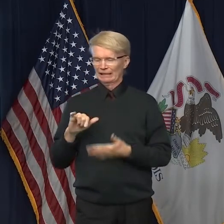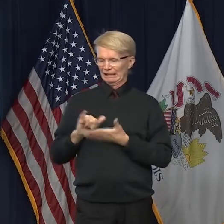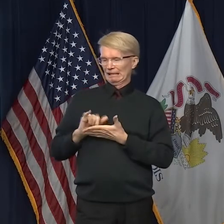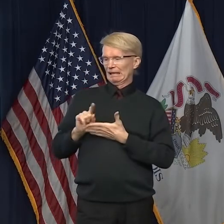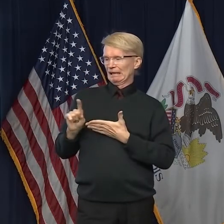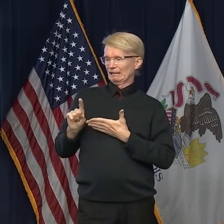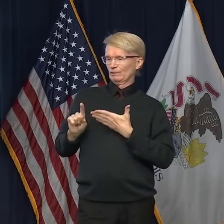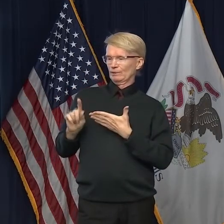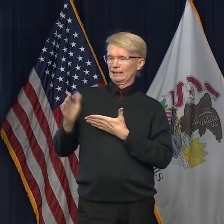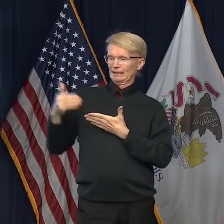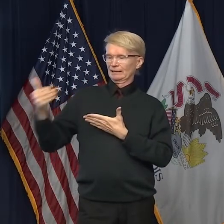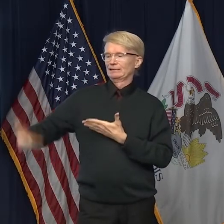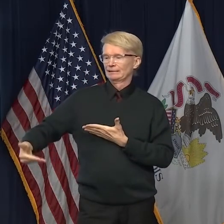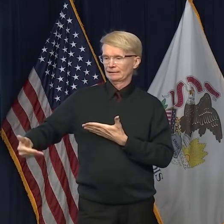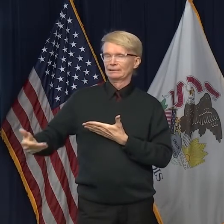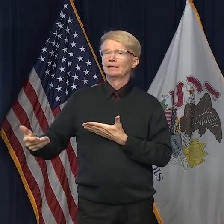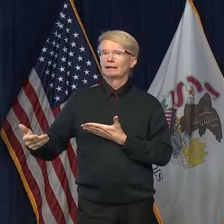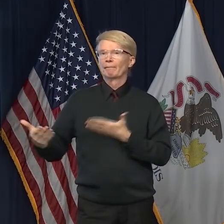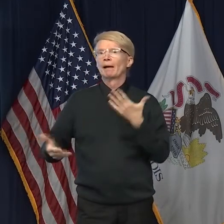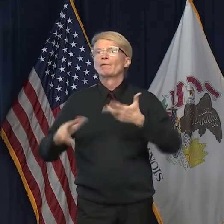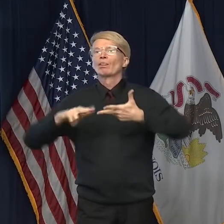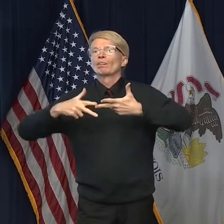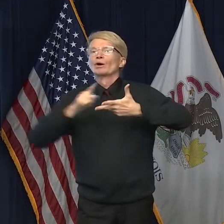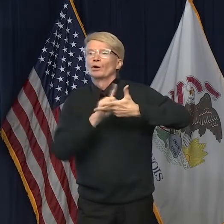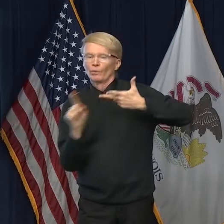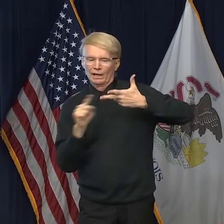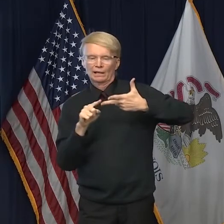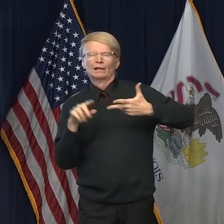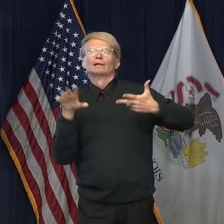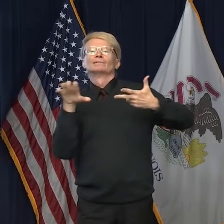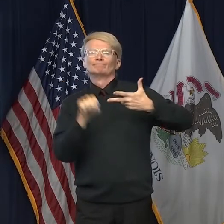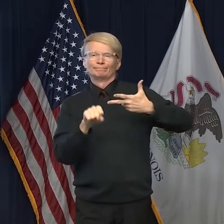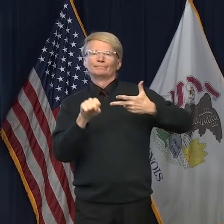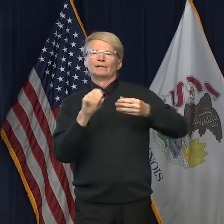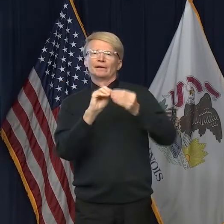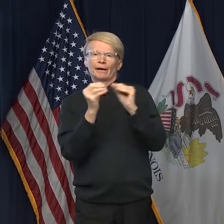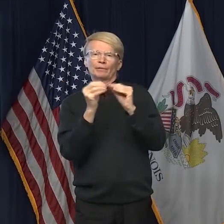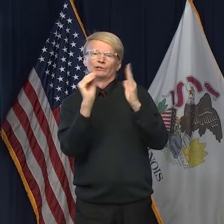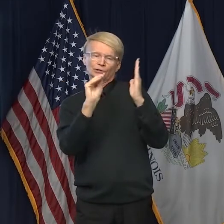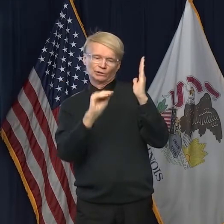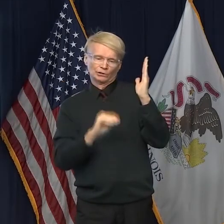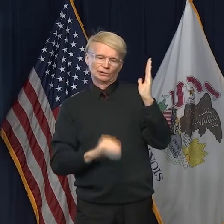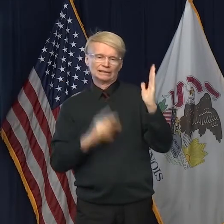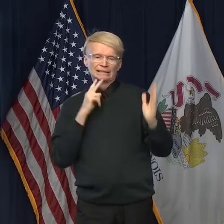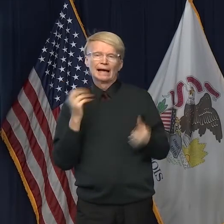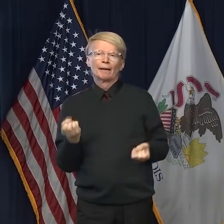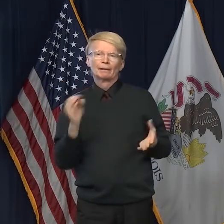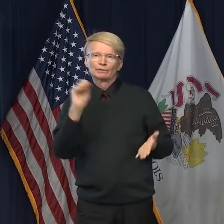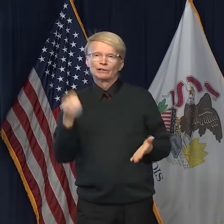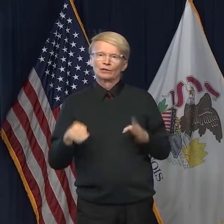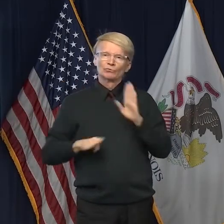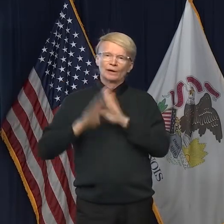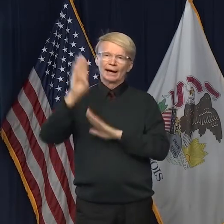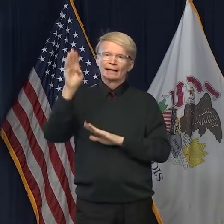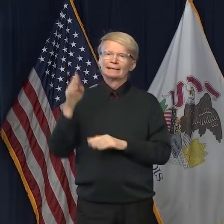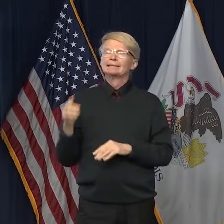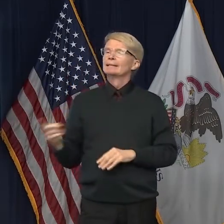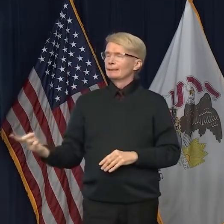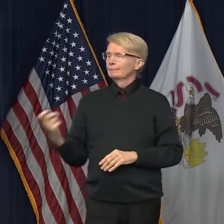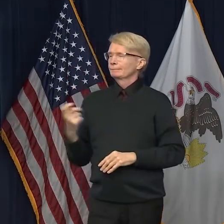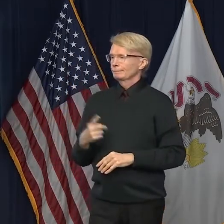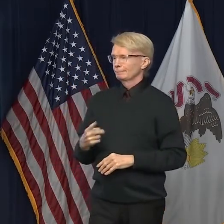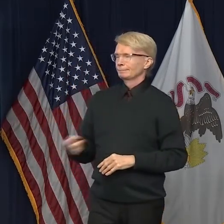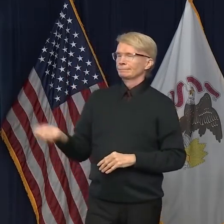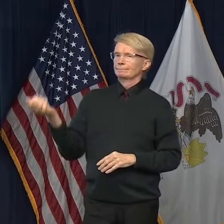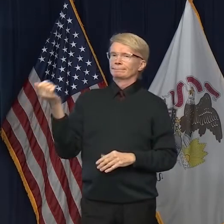for sure, maybe in that third week, we can see what's happening and see the extent of the rise. All right. Kelsey Landis at